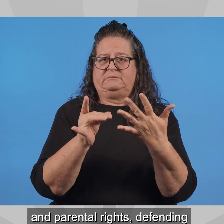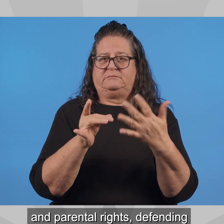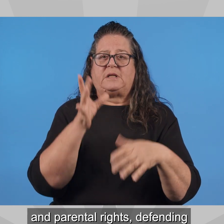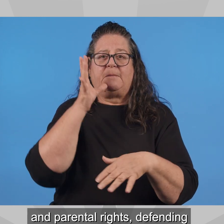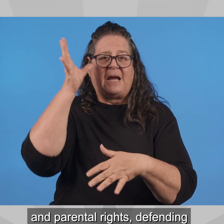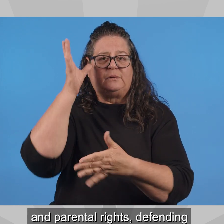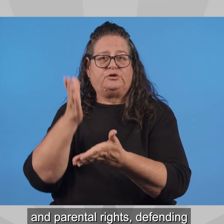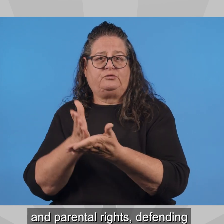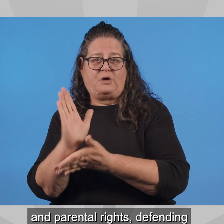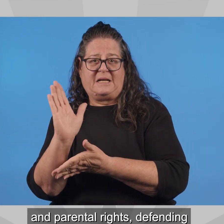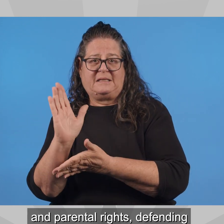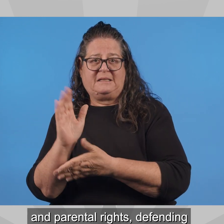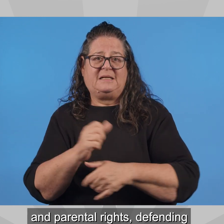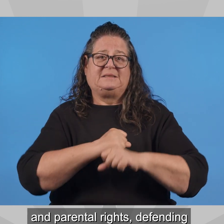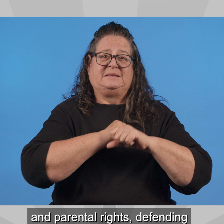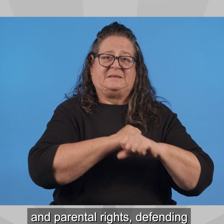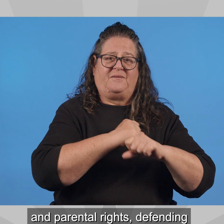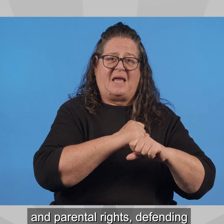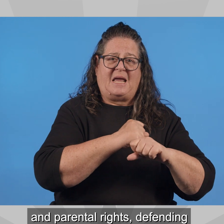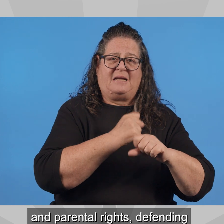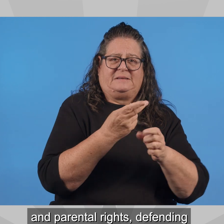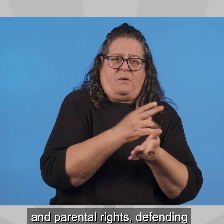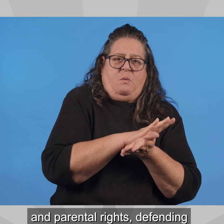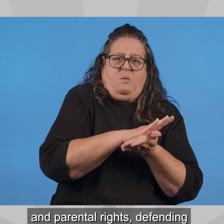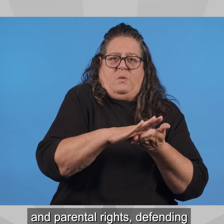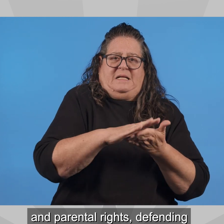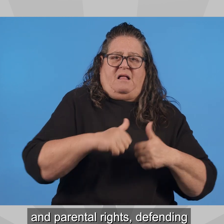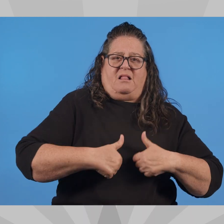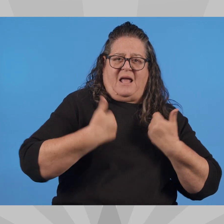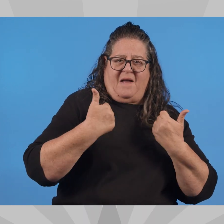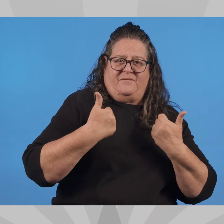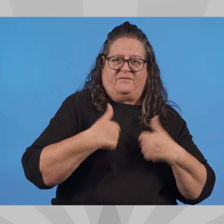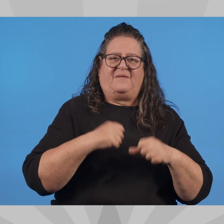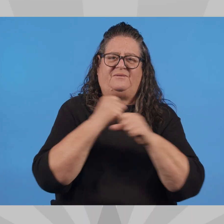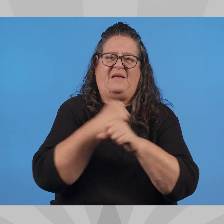and parental rights, defending the sanctity of life,